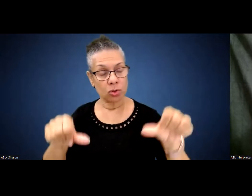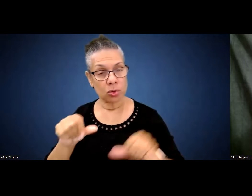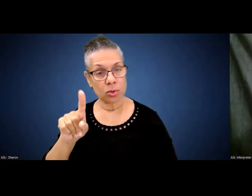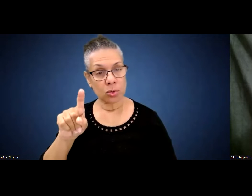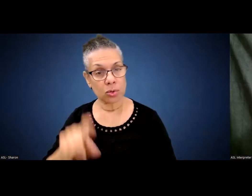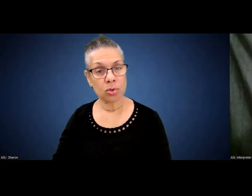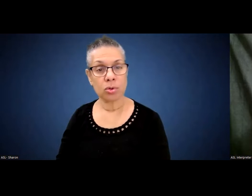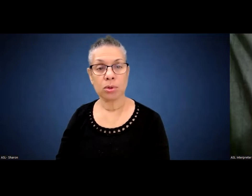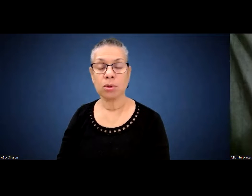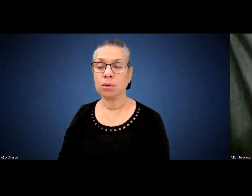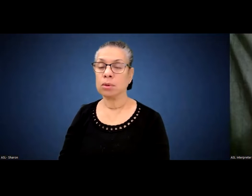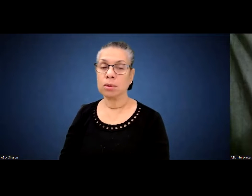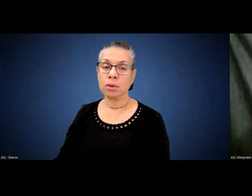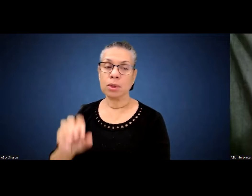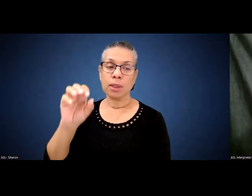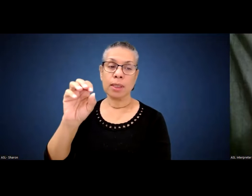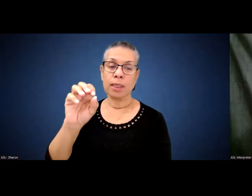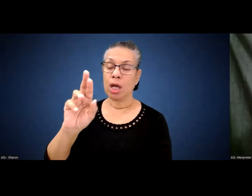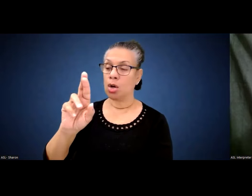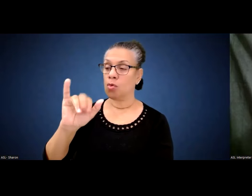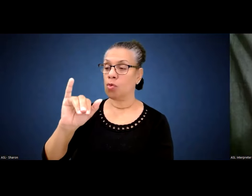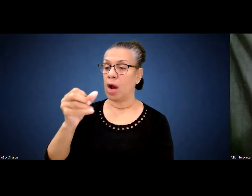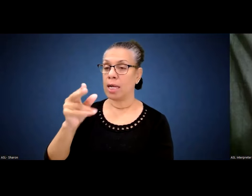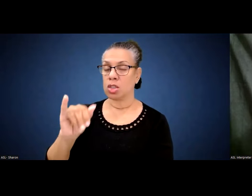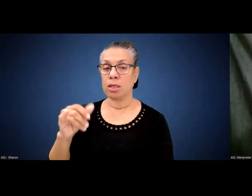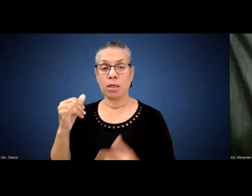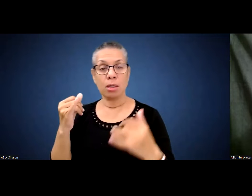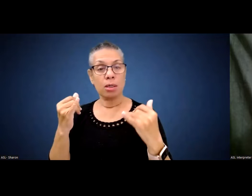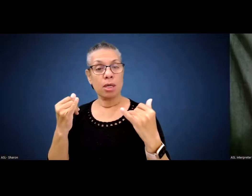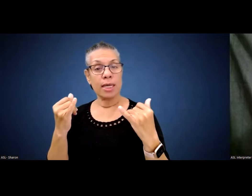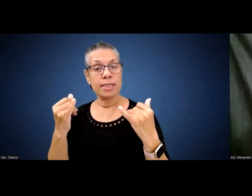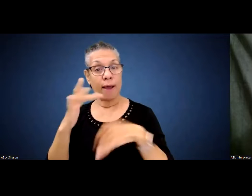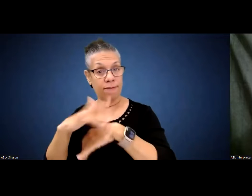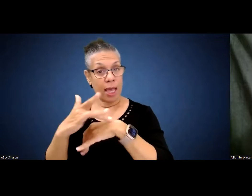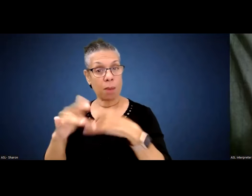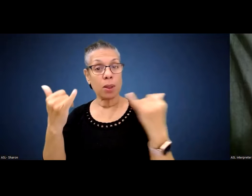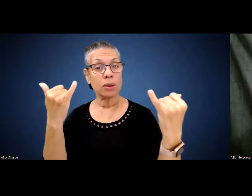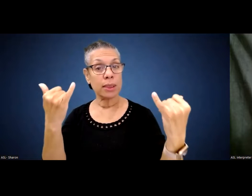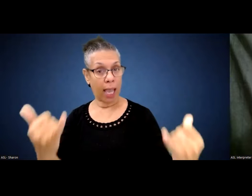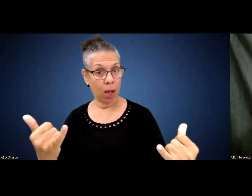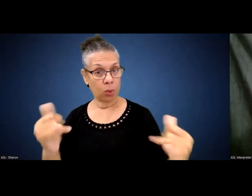The material on the maps update is available on the website right now.